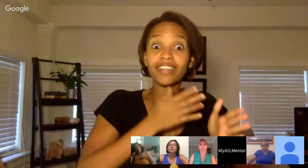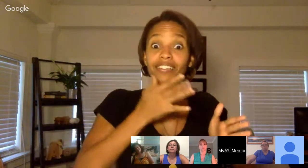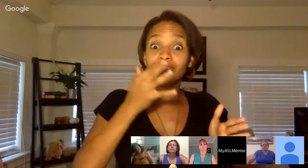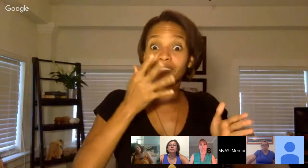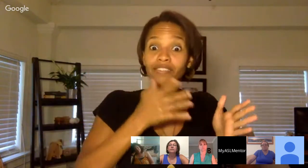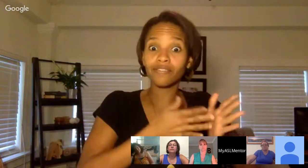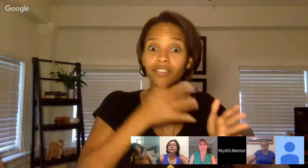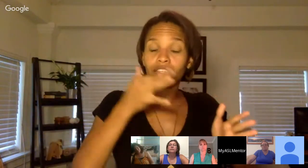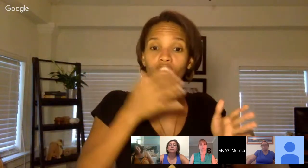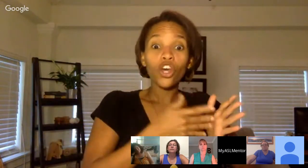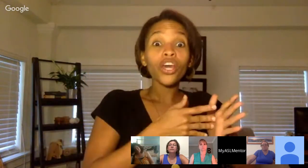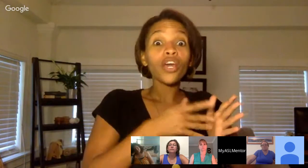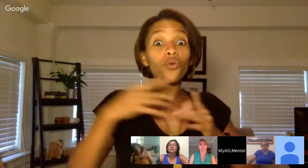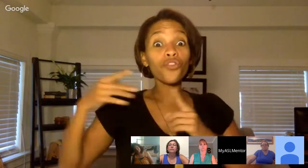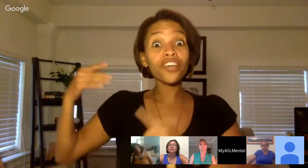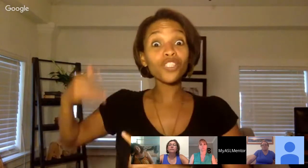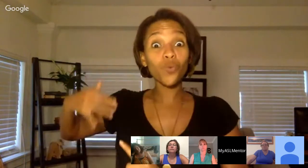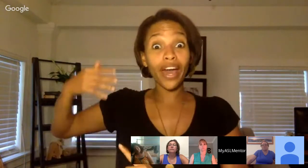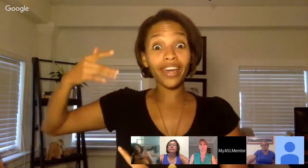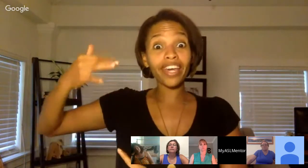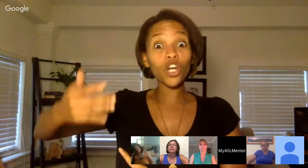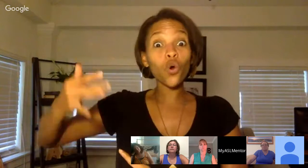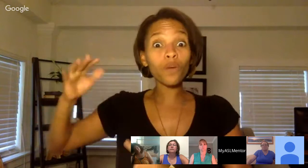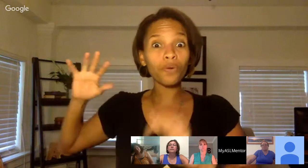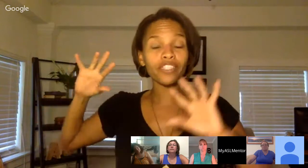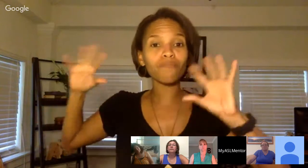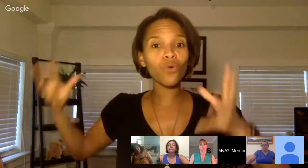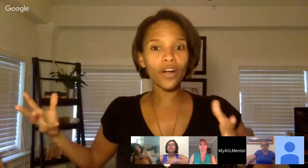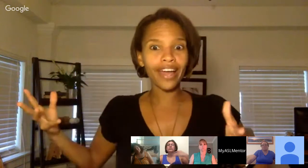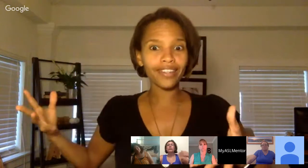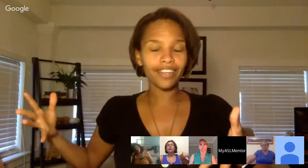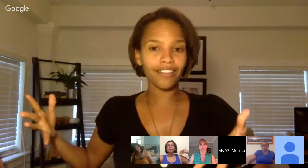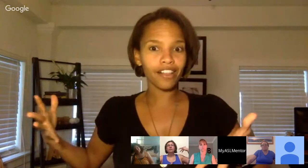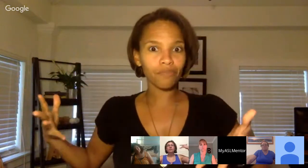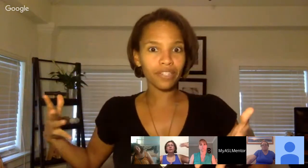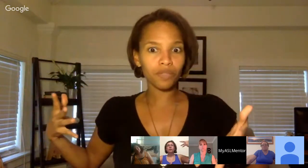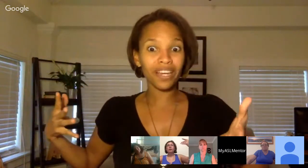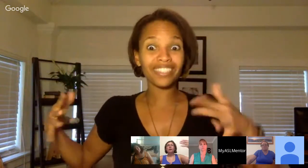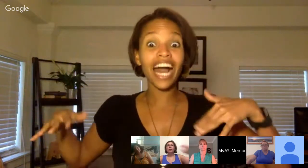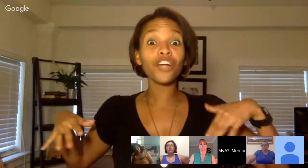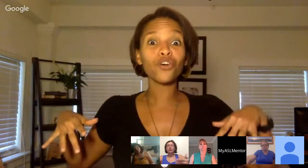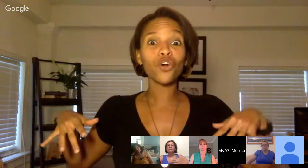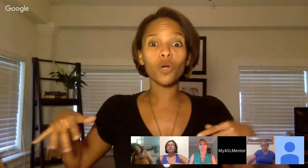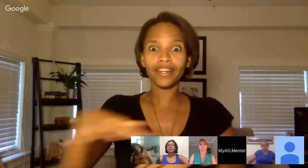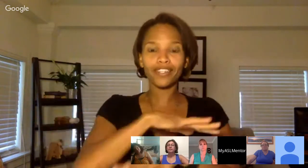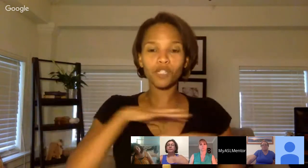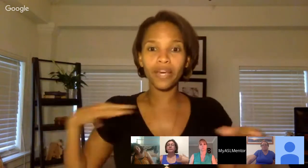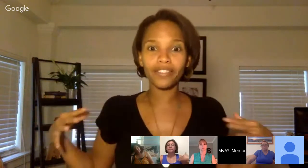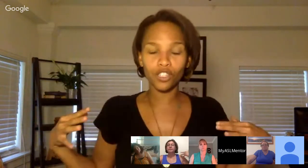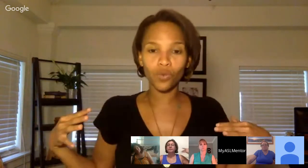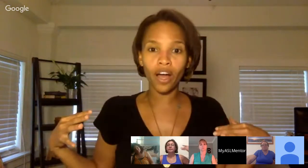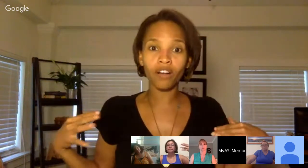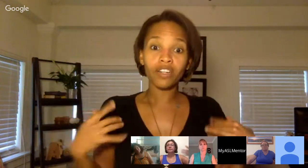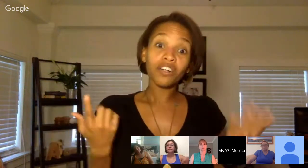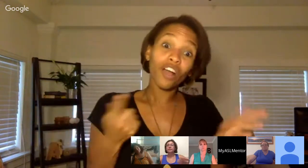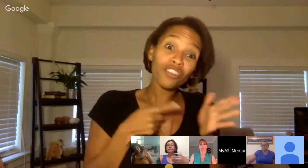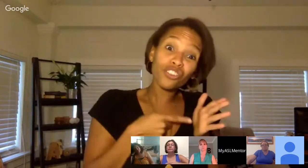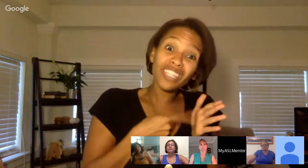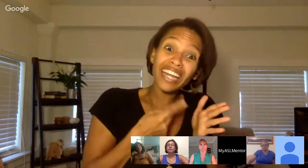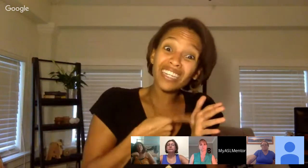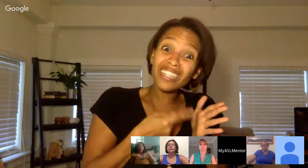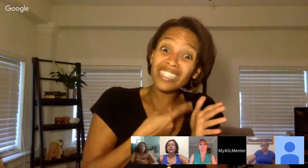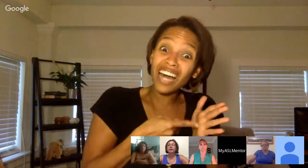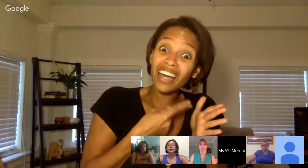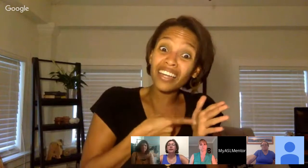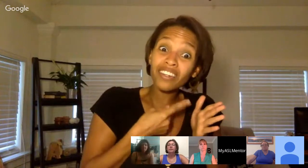it's this. This way incorporates more ASL elements, because now you're incorporating space as well. Rather